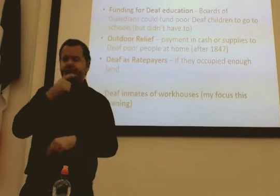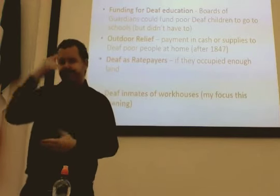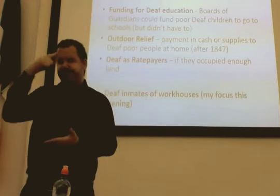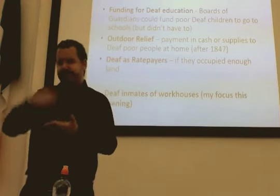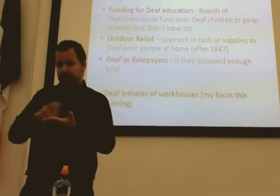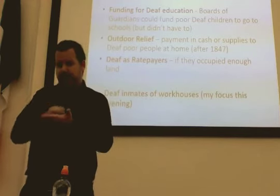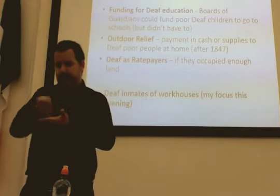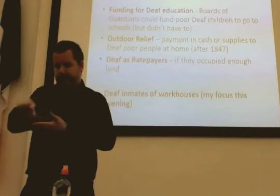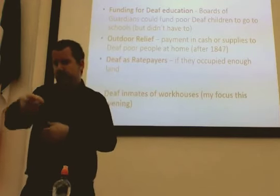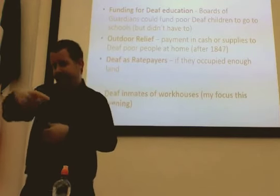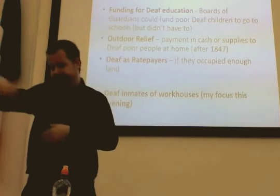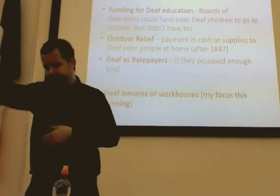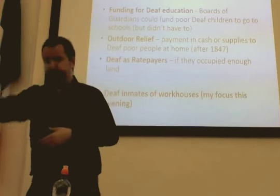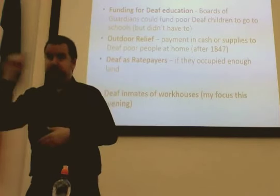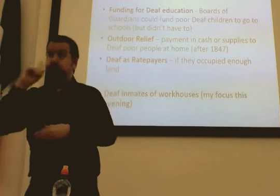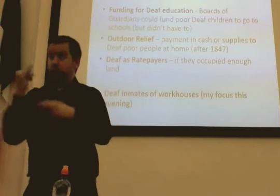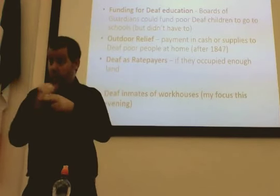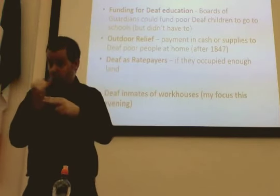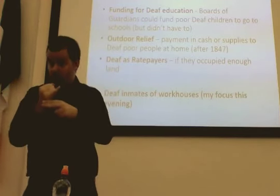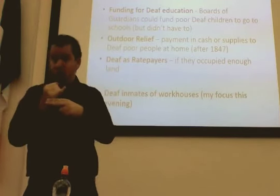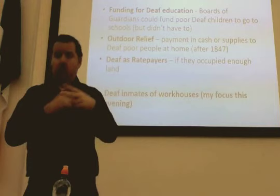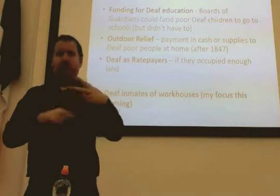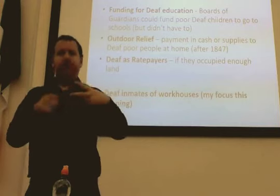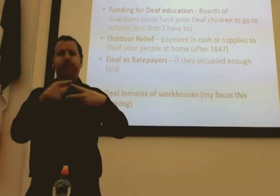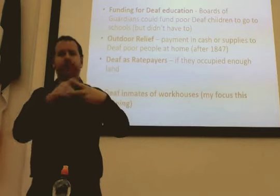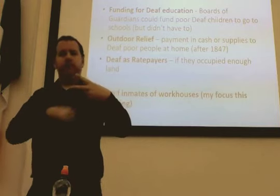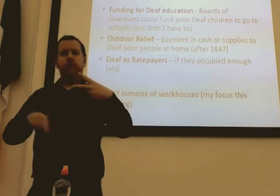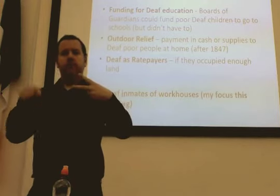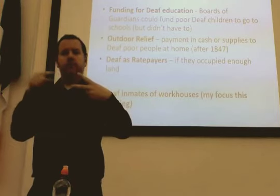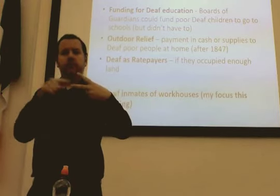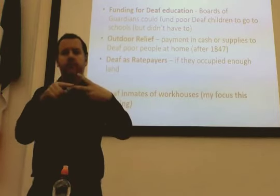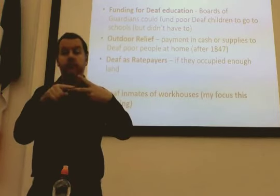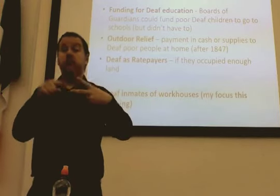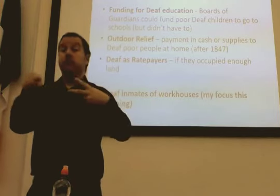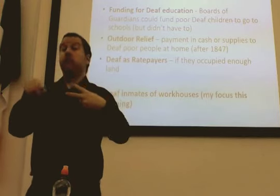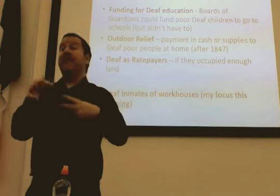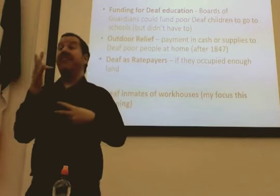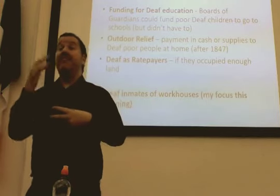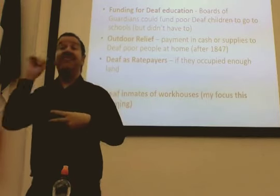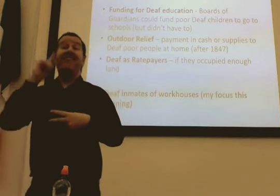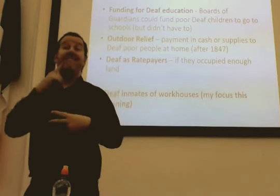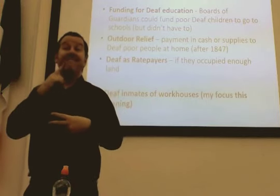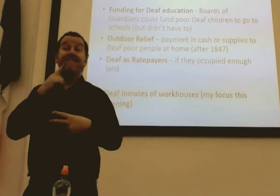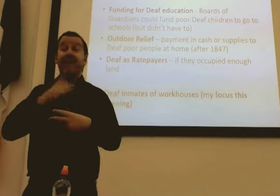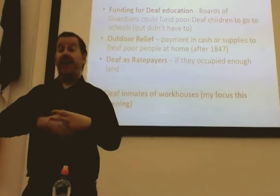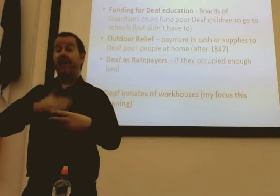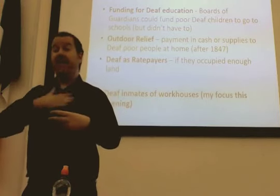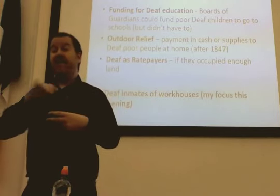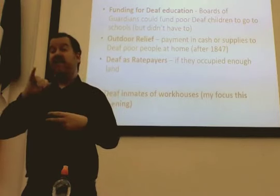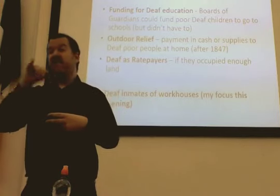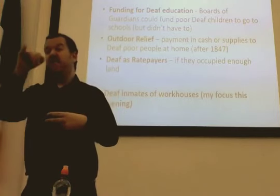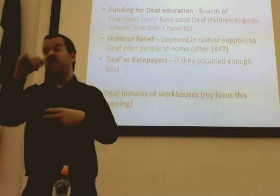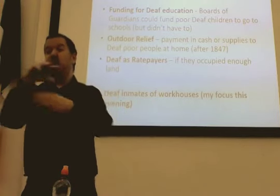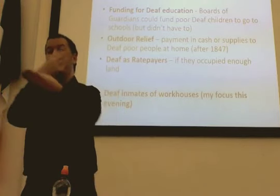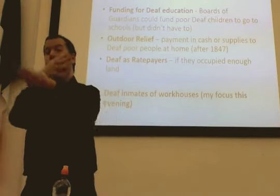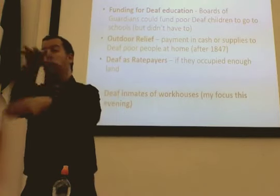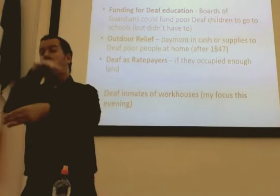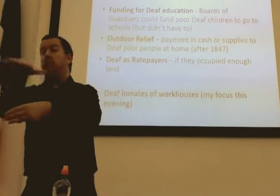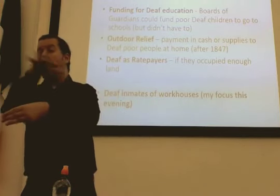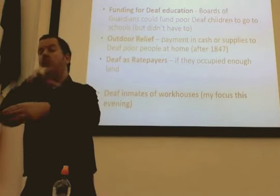affected the deaf community. There was funding for deaf education. There was outdoor relief, so if